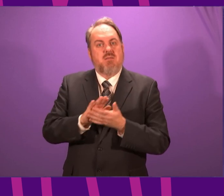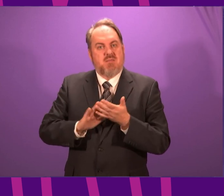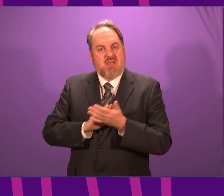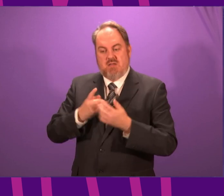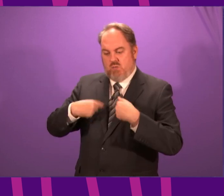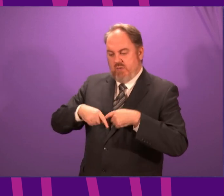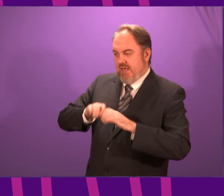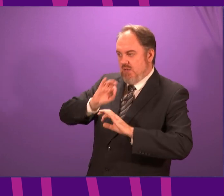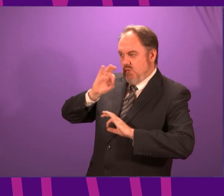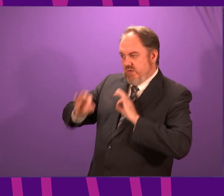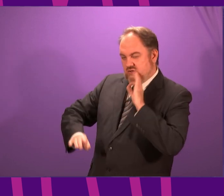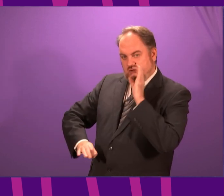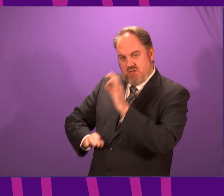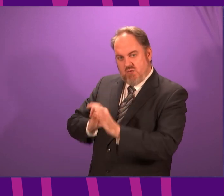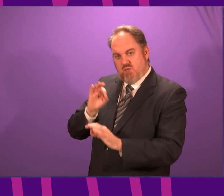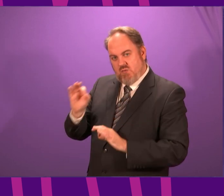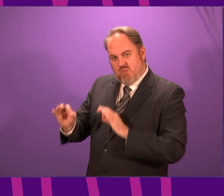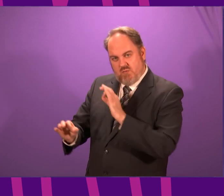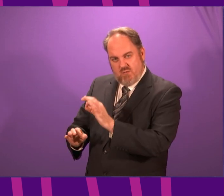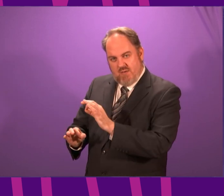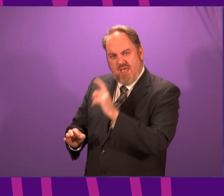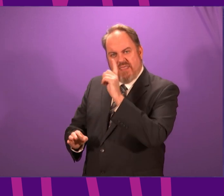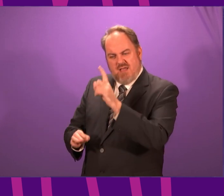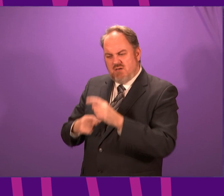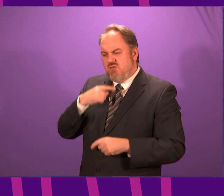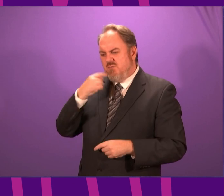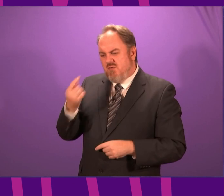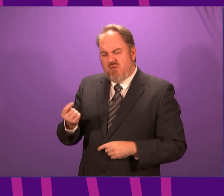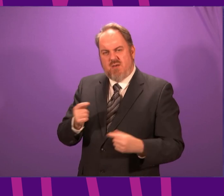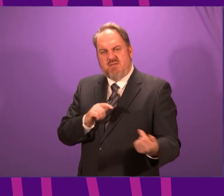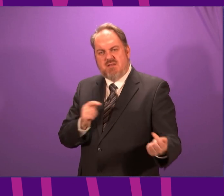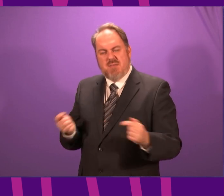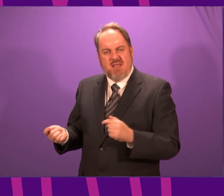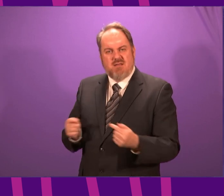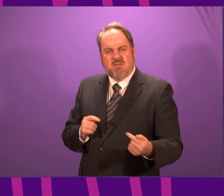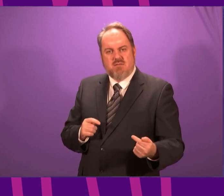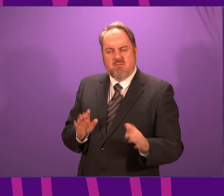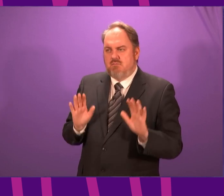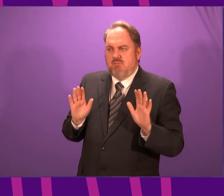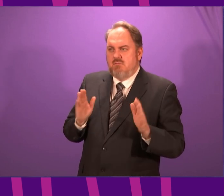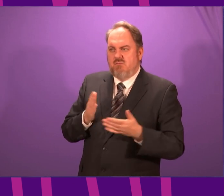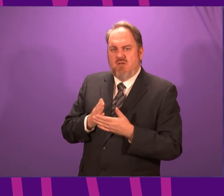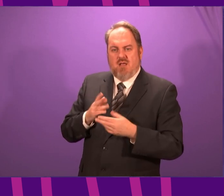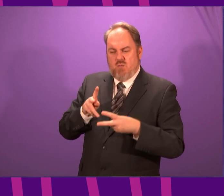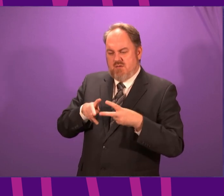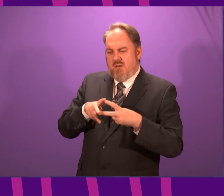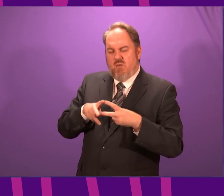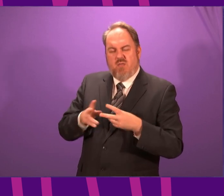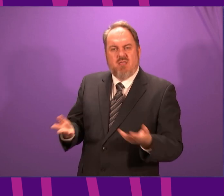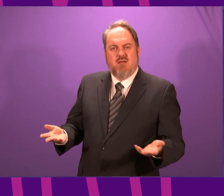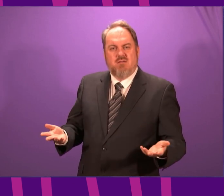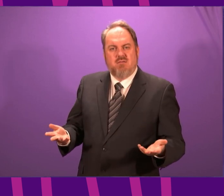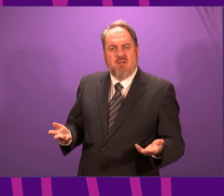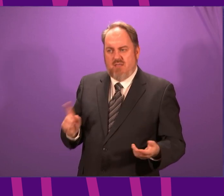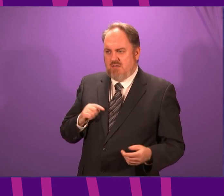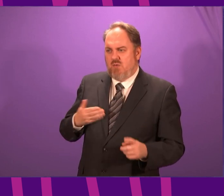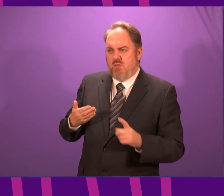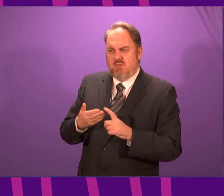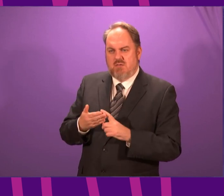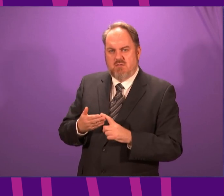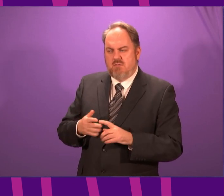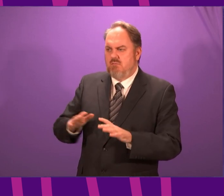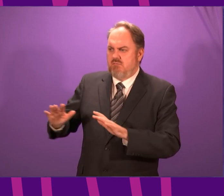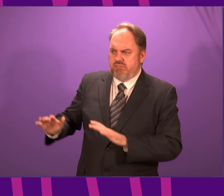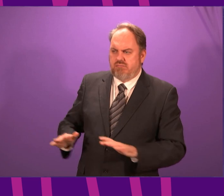questioned, and then this parliamentary debate tomorrow. So if for us it wasn't one or the other, it was both that we were looking for.